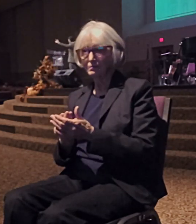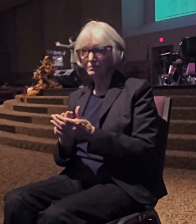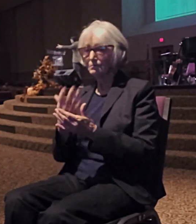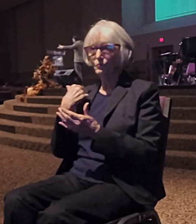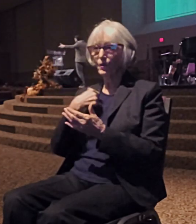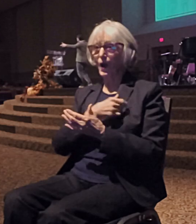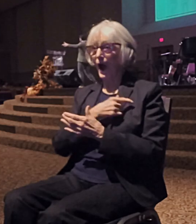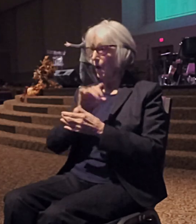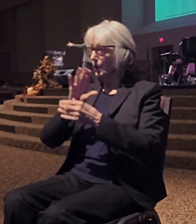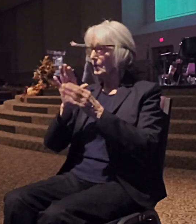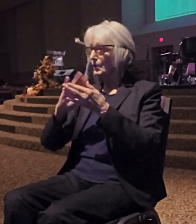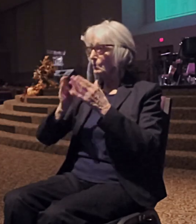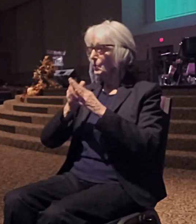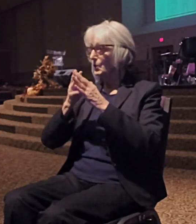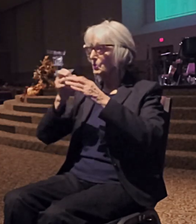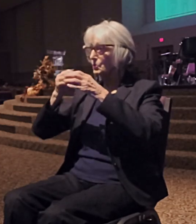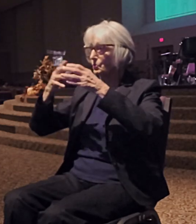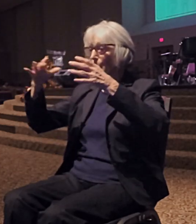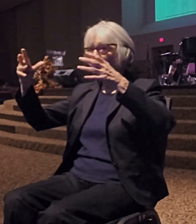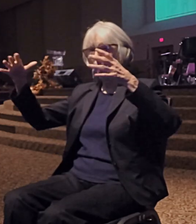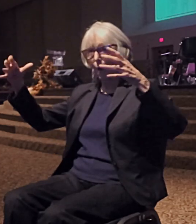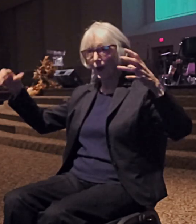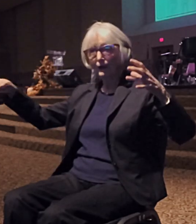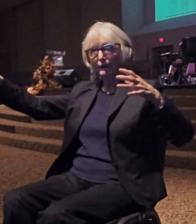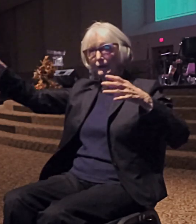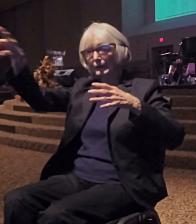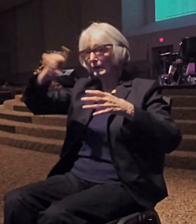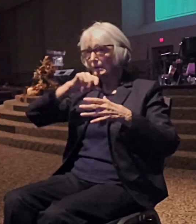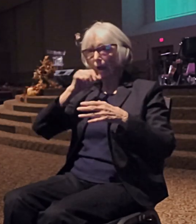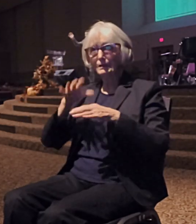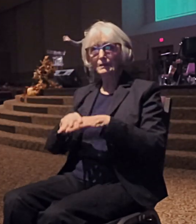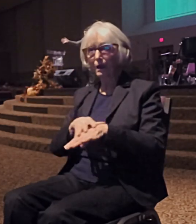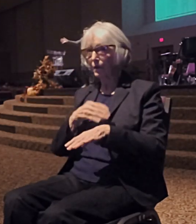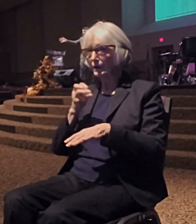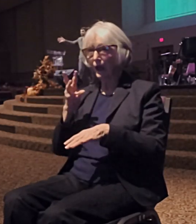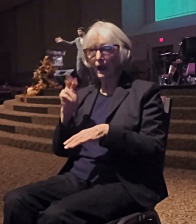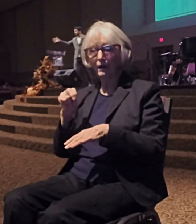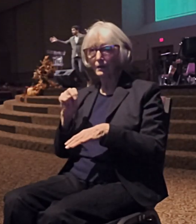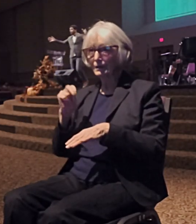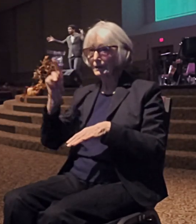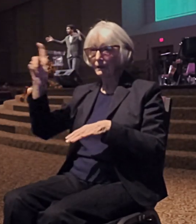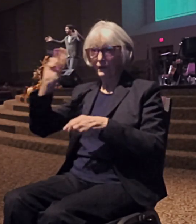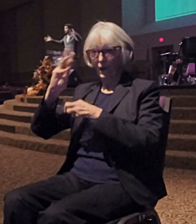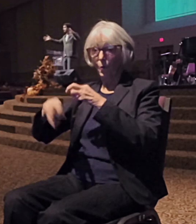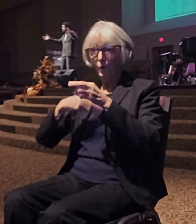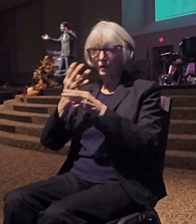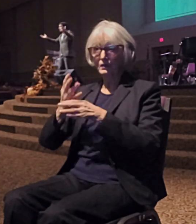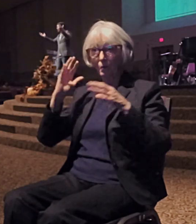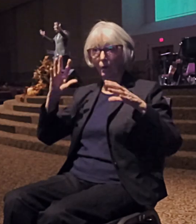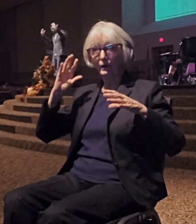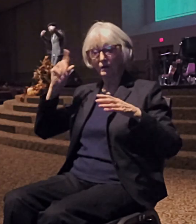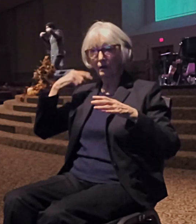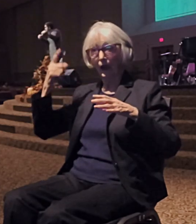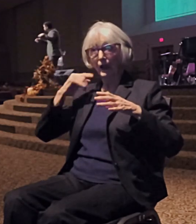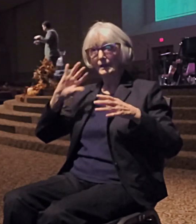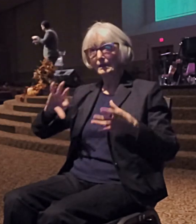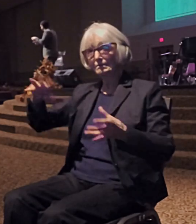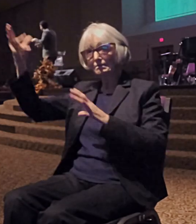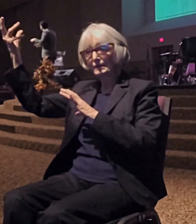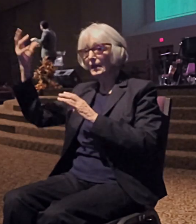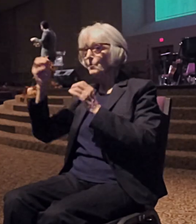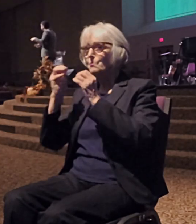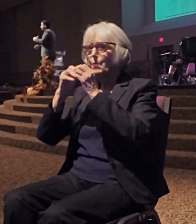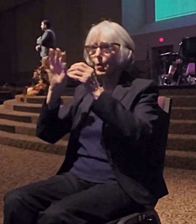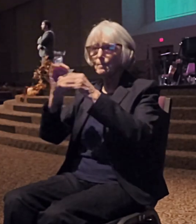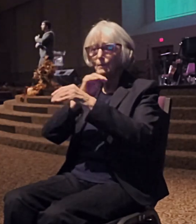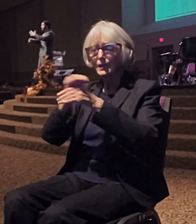growing rapidly and not slowing down, even though the world's going crazy. There is more ministry to